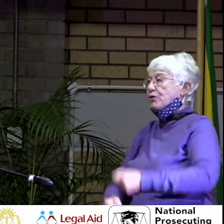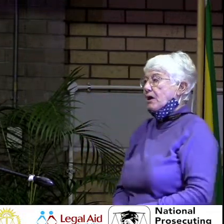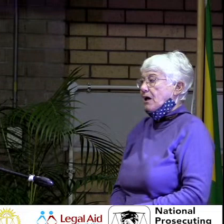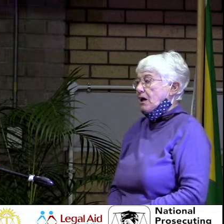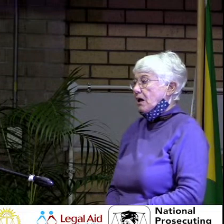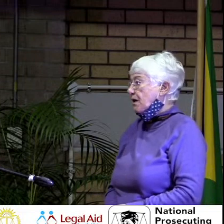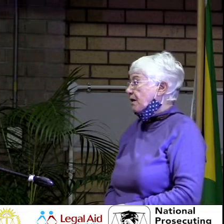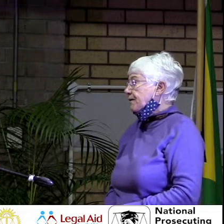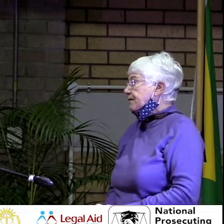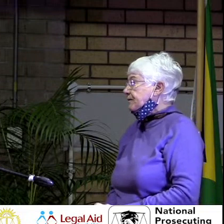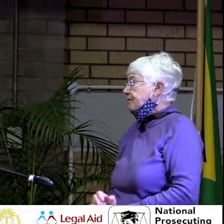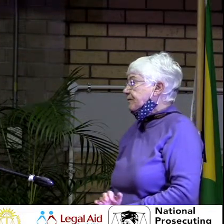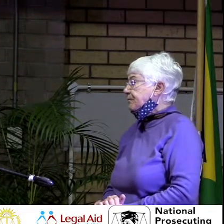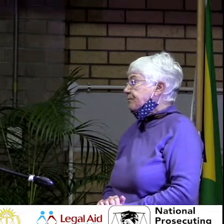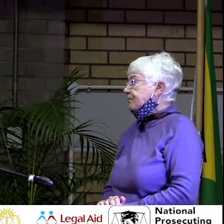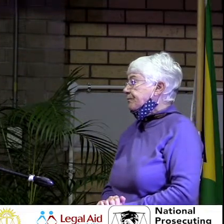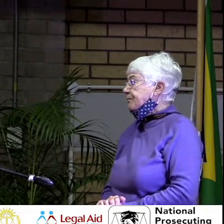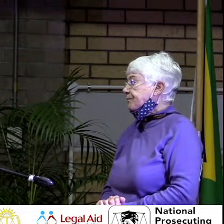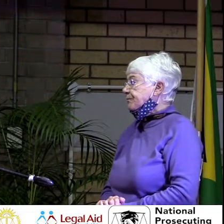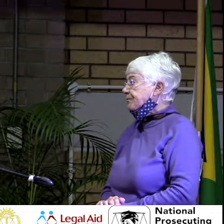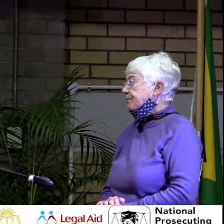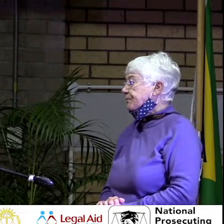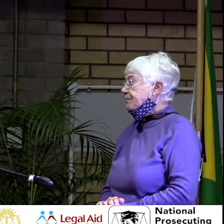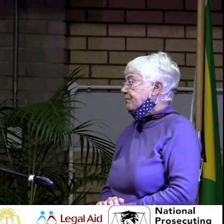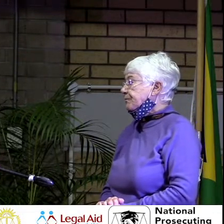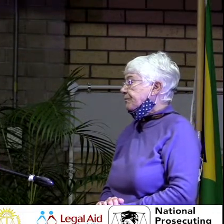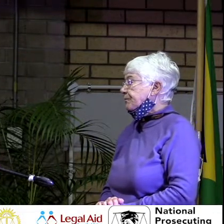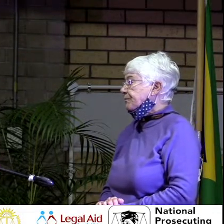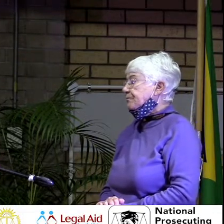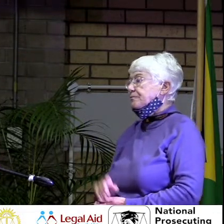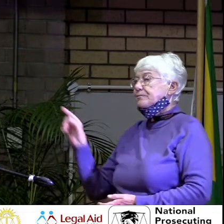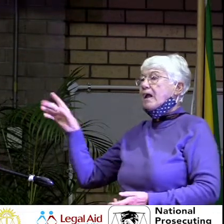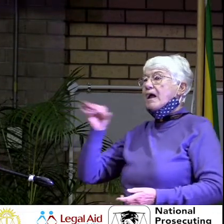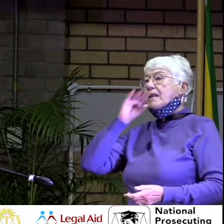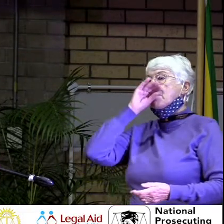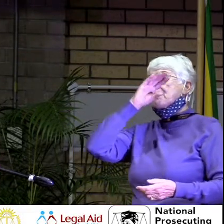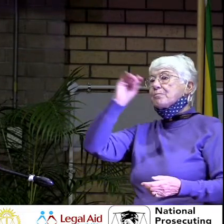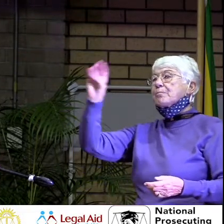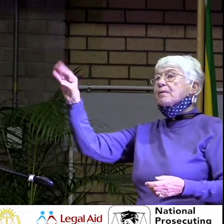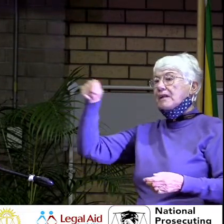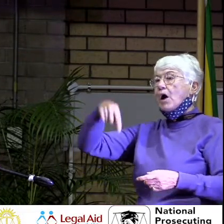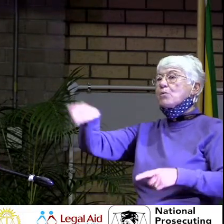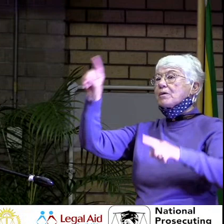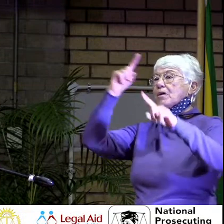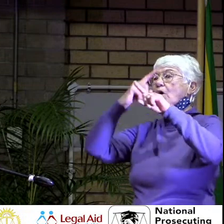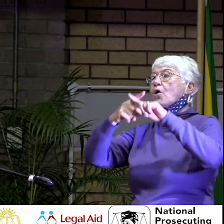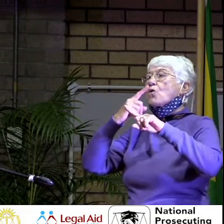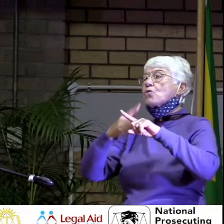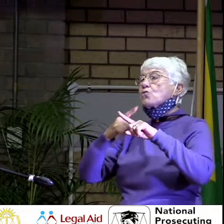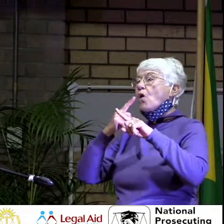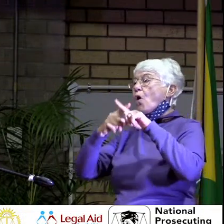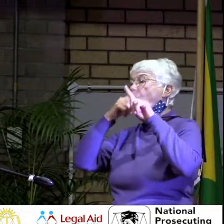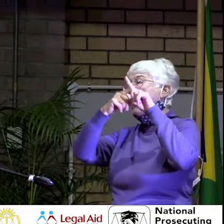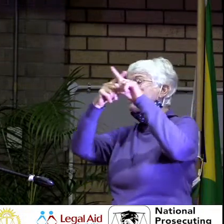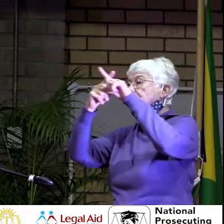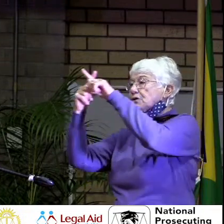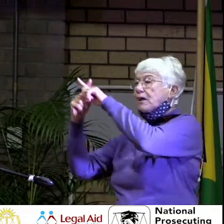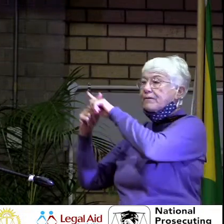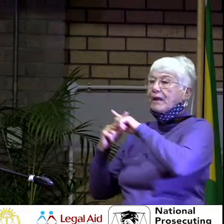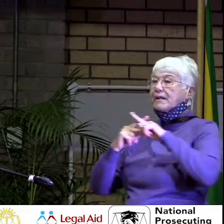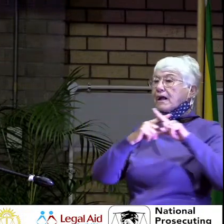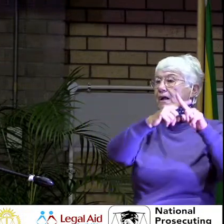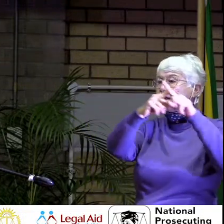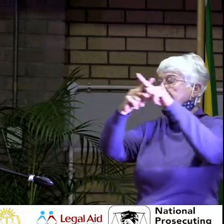Ngiyabongoza kuwo wonke umuntu basebenzise ngokupheleleyo bayixhamla le